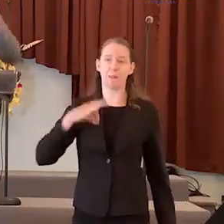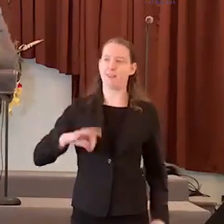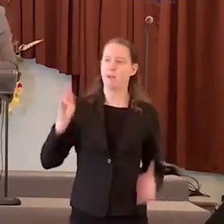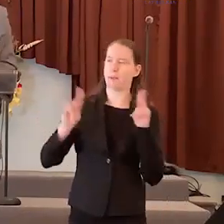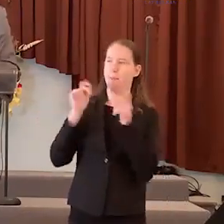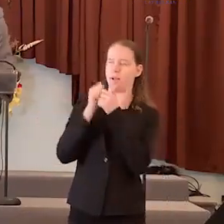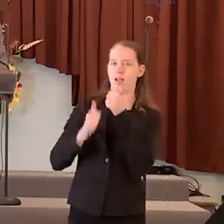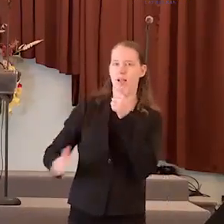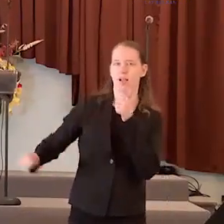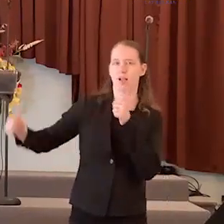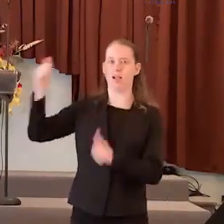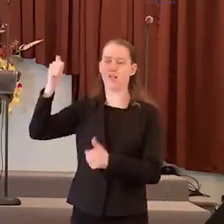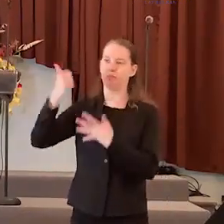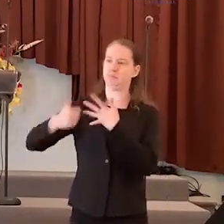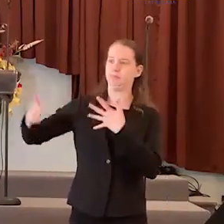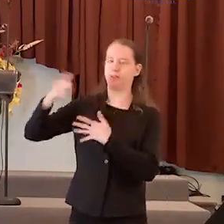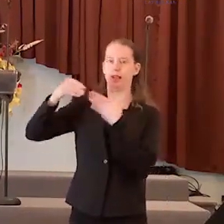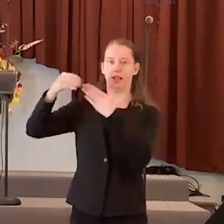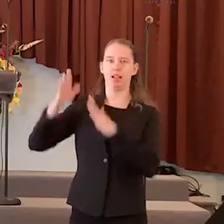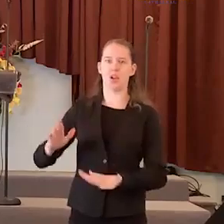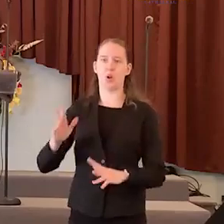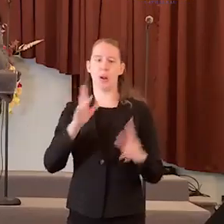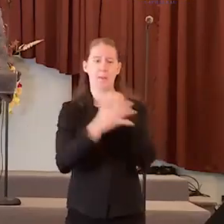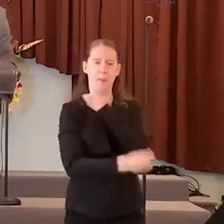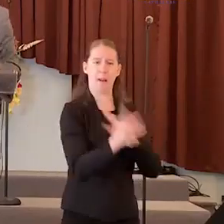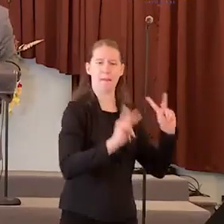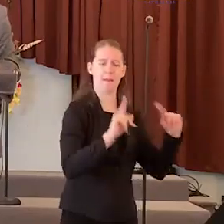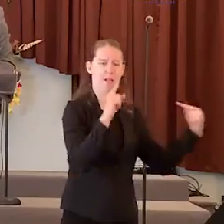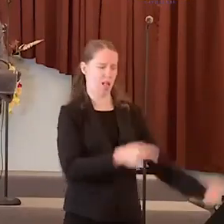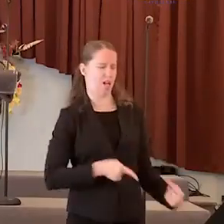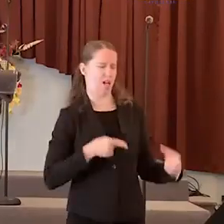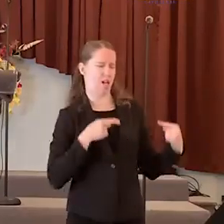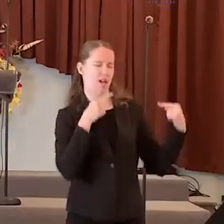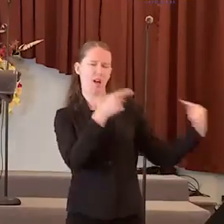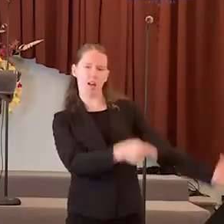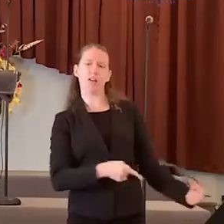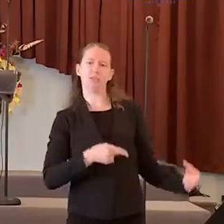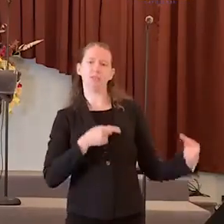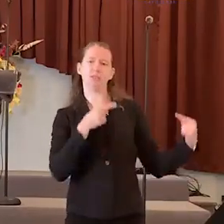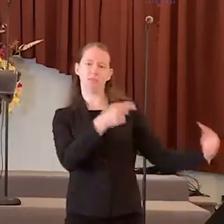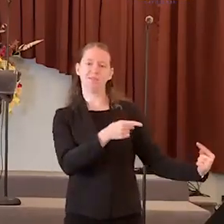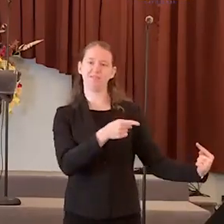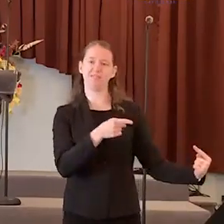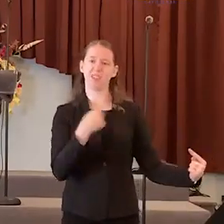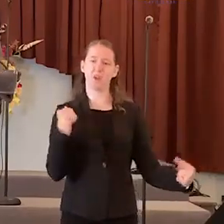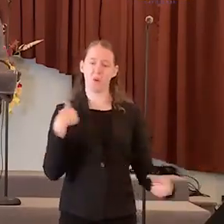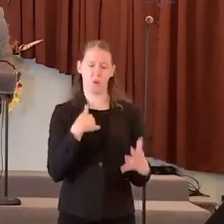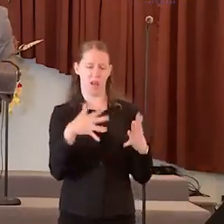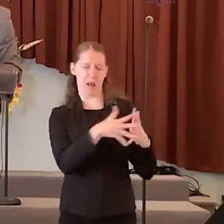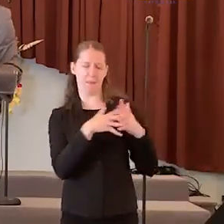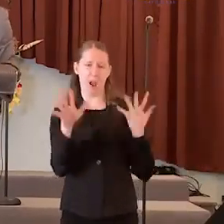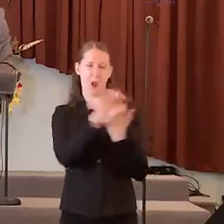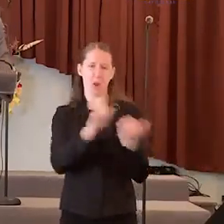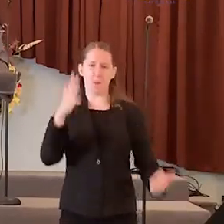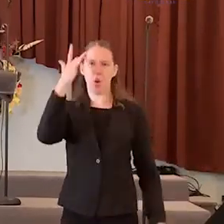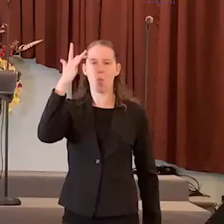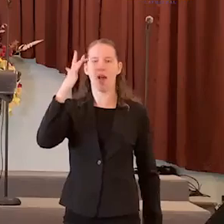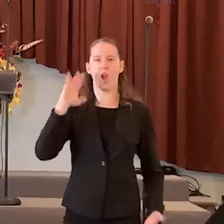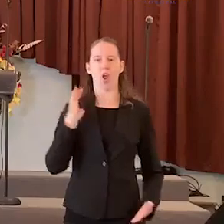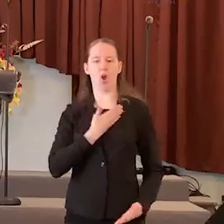top of the food chain. The barely hanging on because of an unjust criminal justice